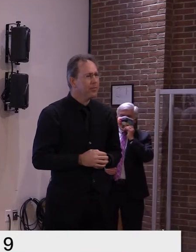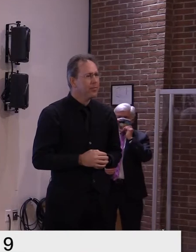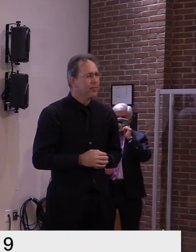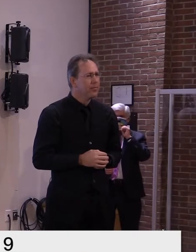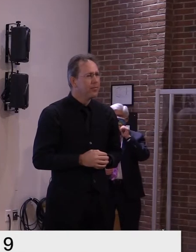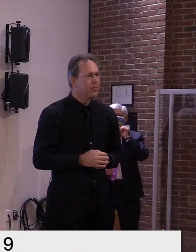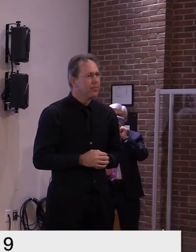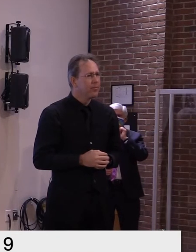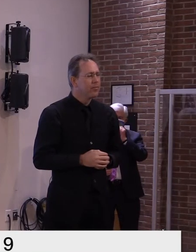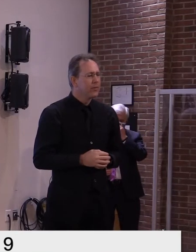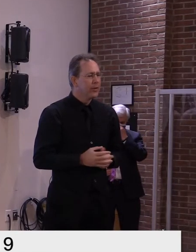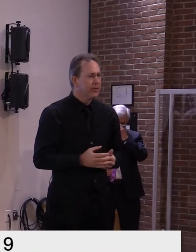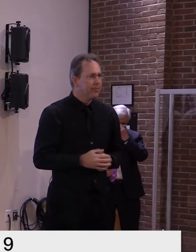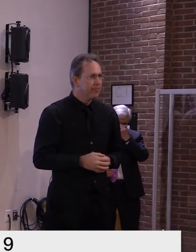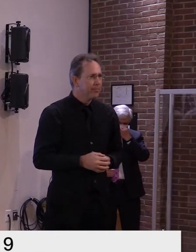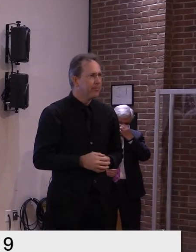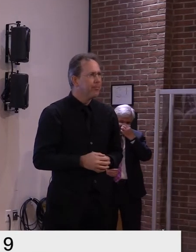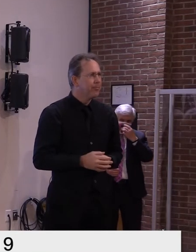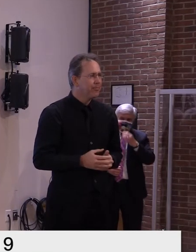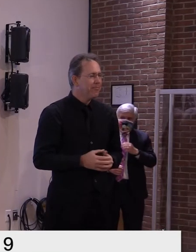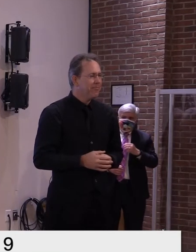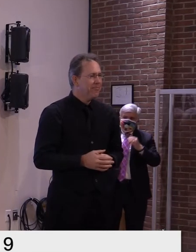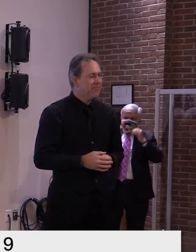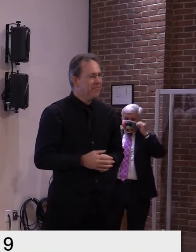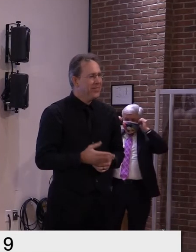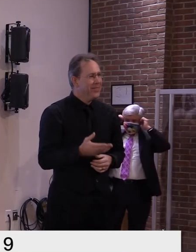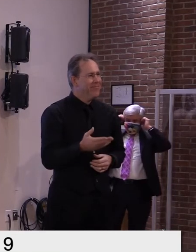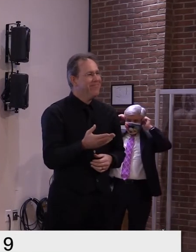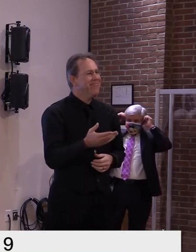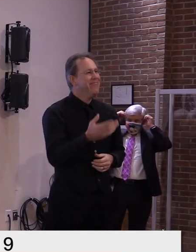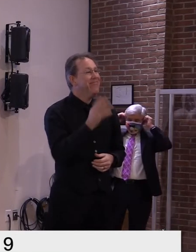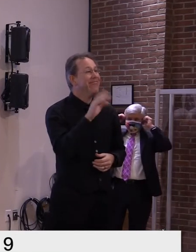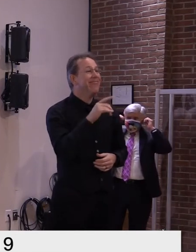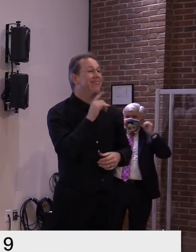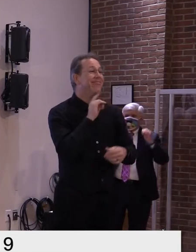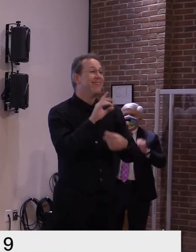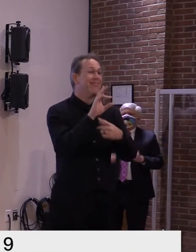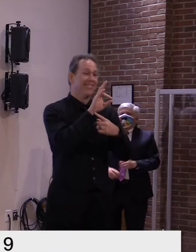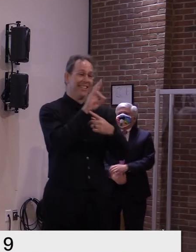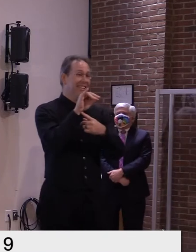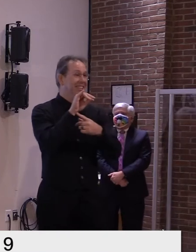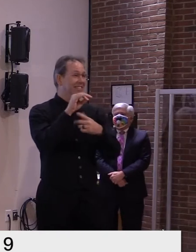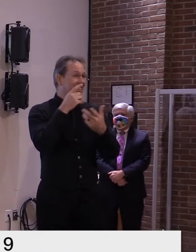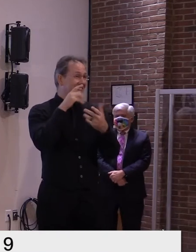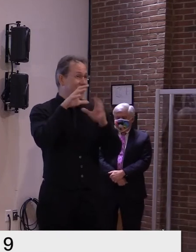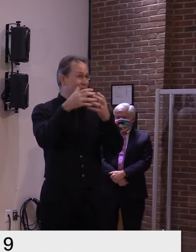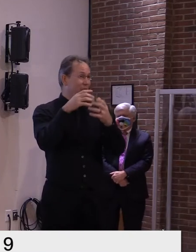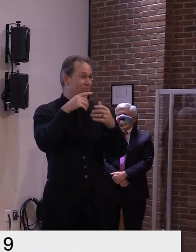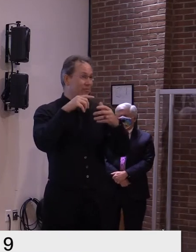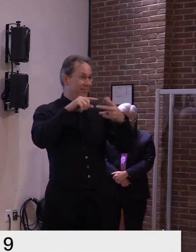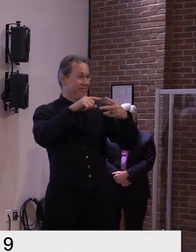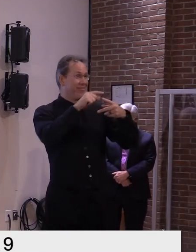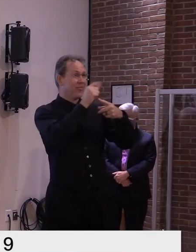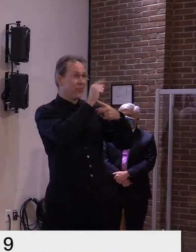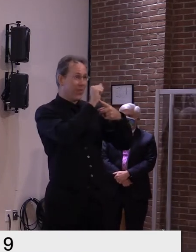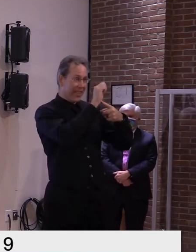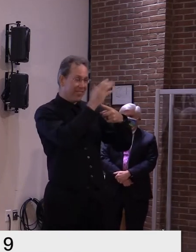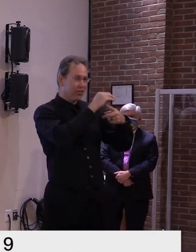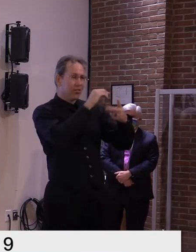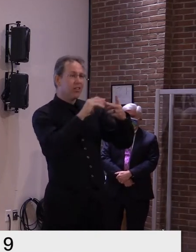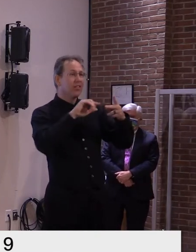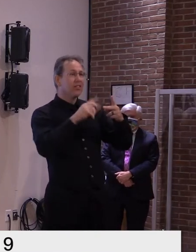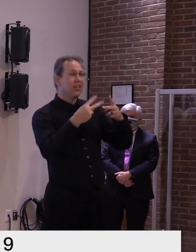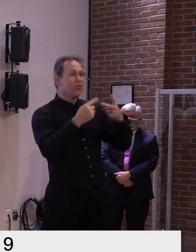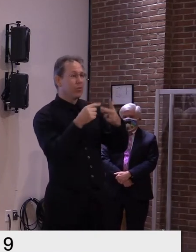I think 70 years old is in the second group of the age banding, so it's not